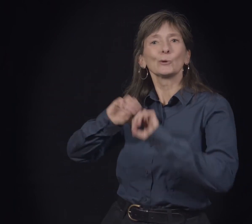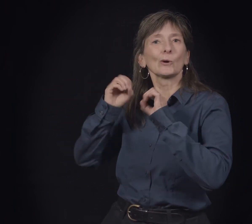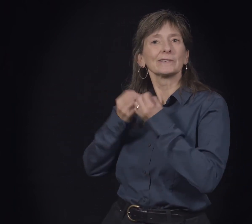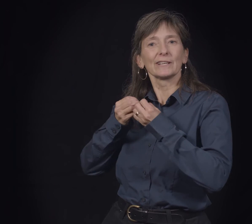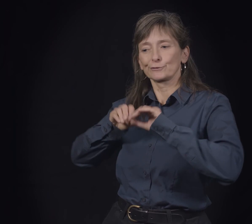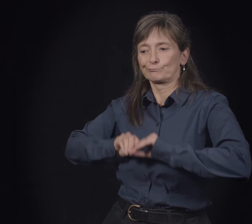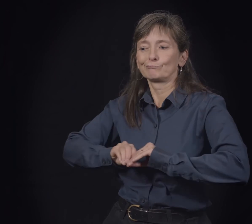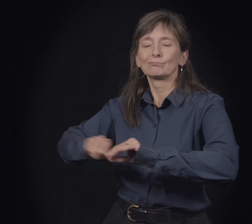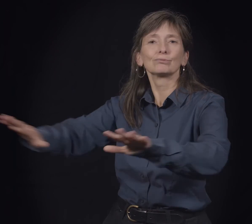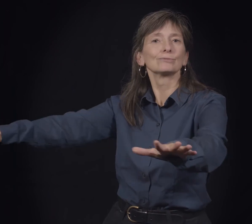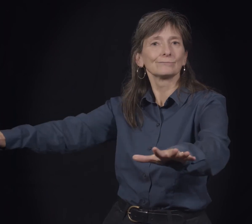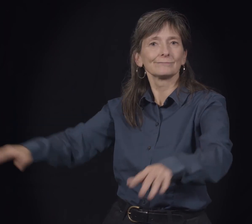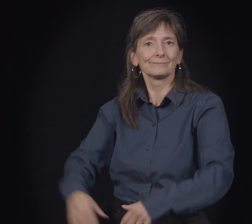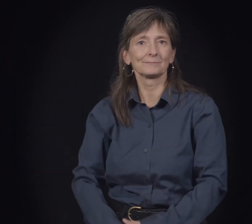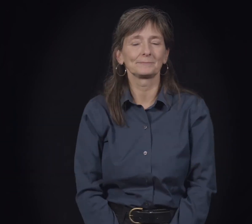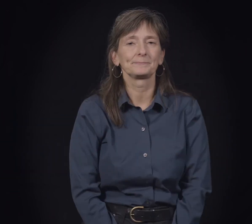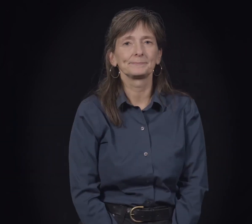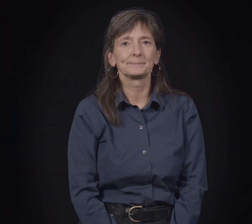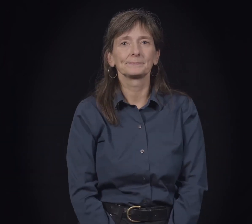example, network of disability organizations.